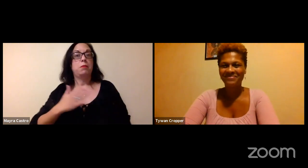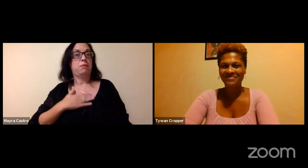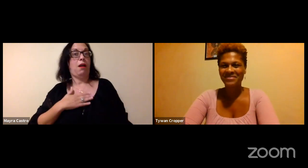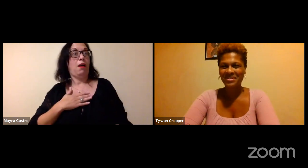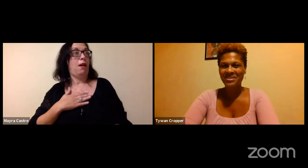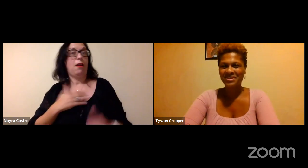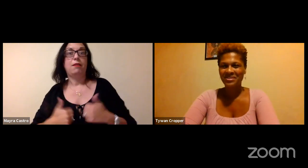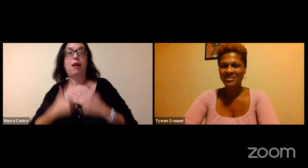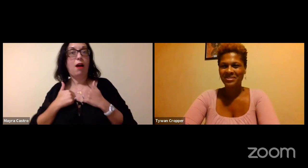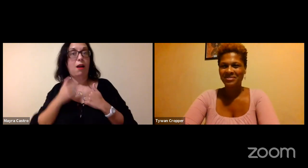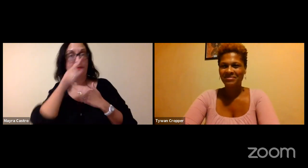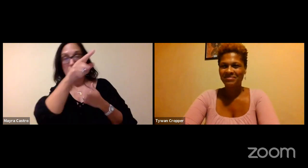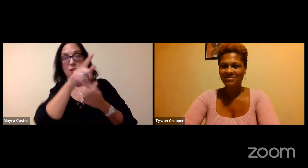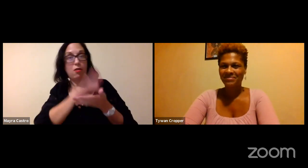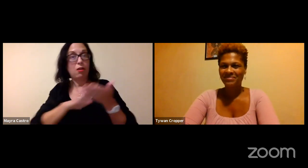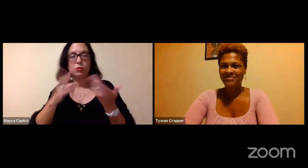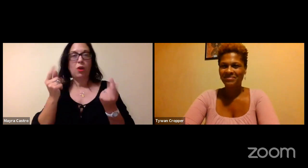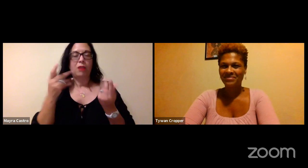day, and now I'm not.